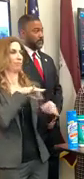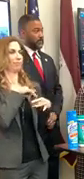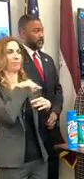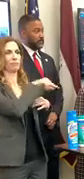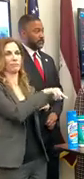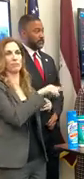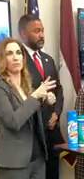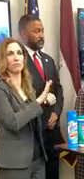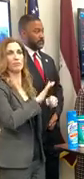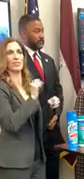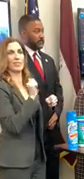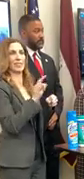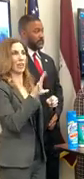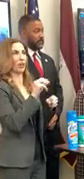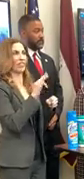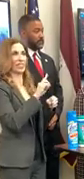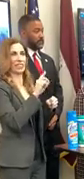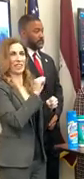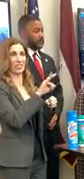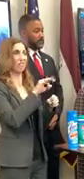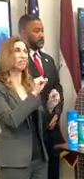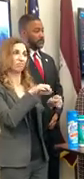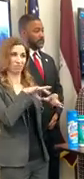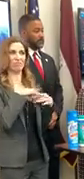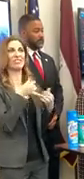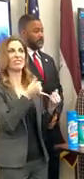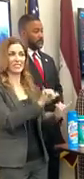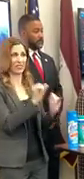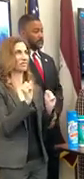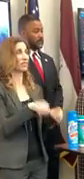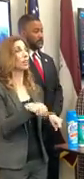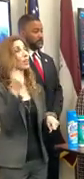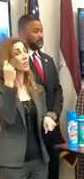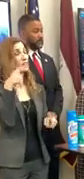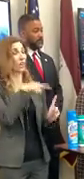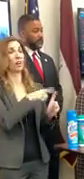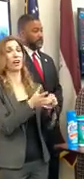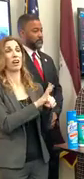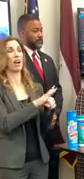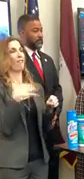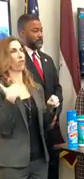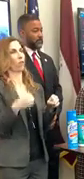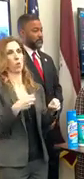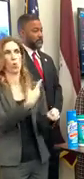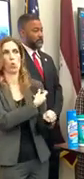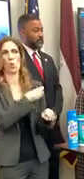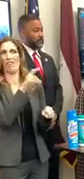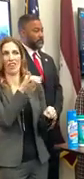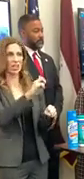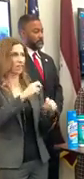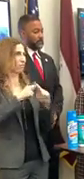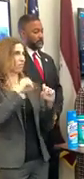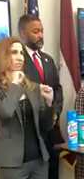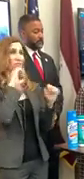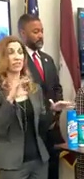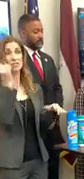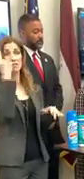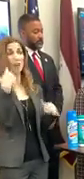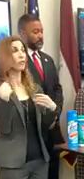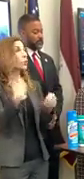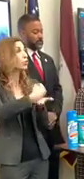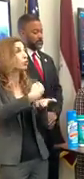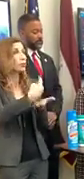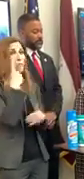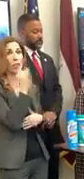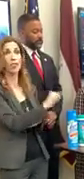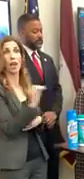acquiring COVID-19. There is also no vaccine for COVID-19, and there are no